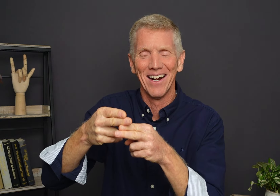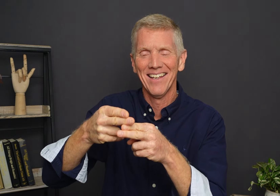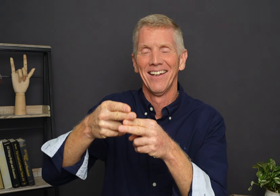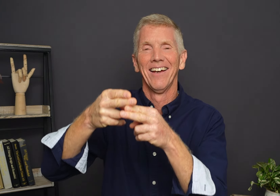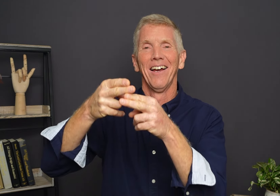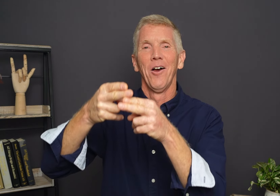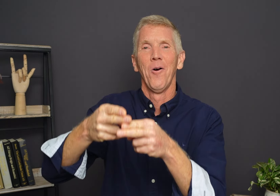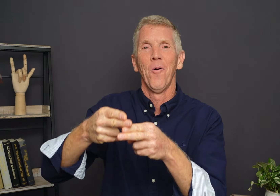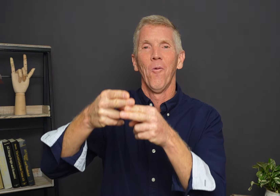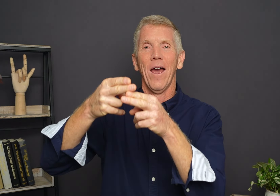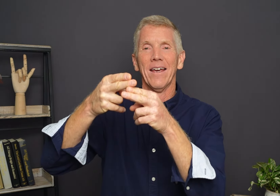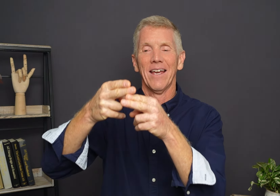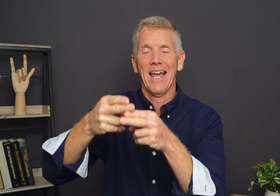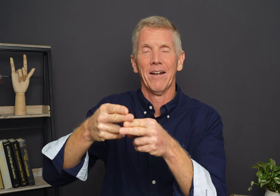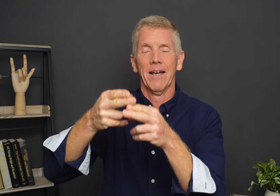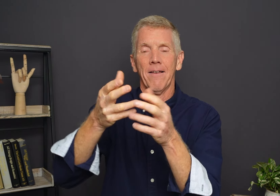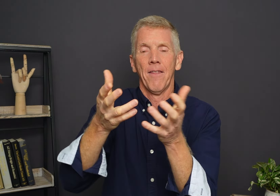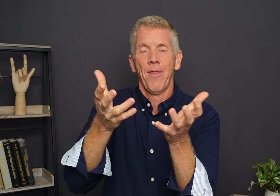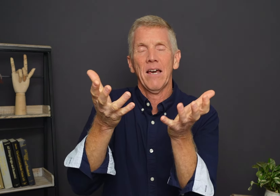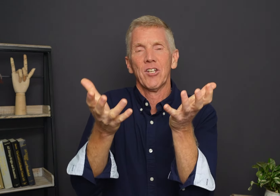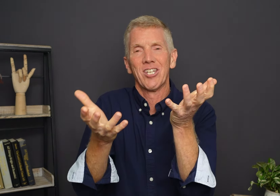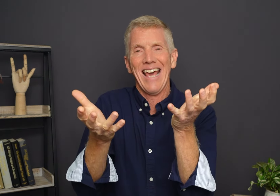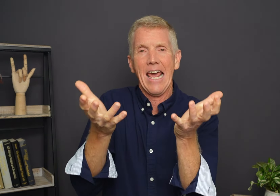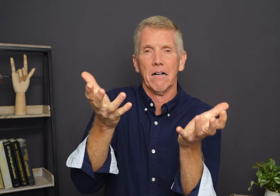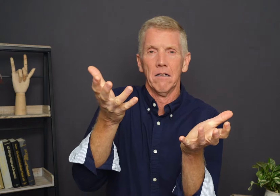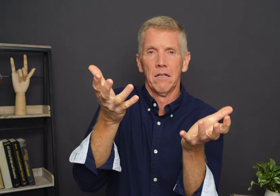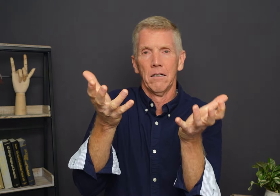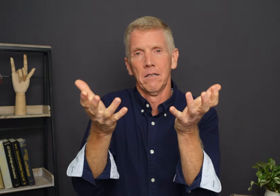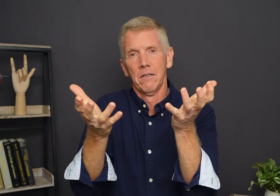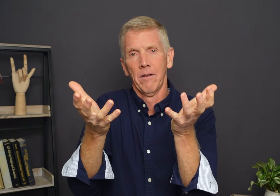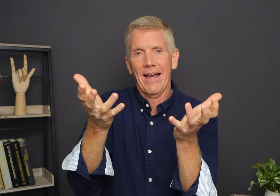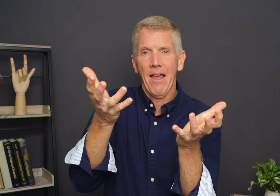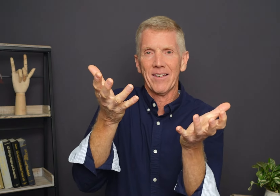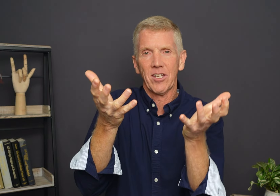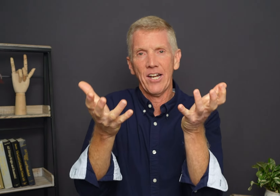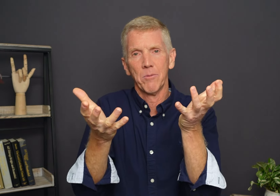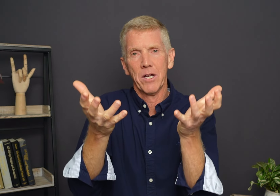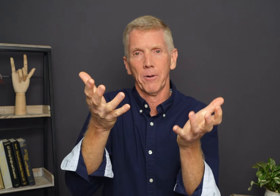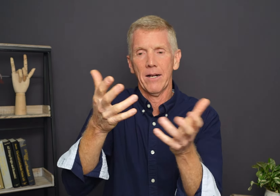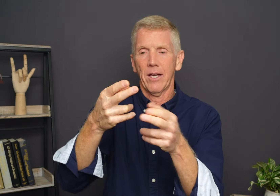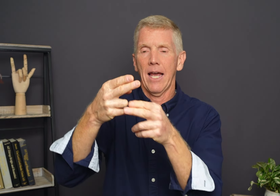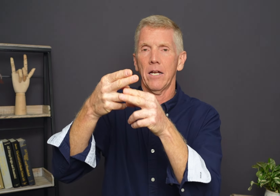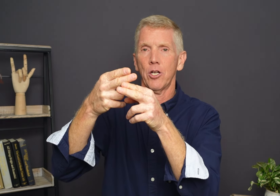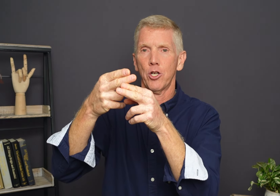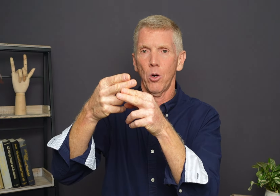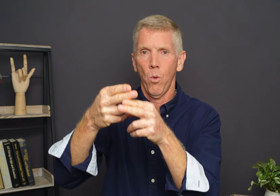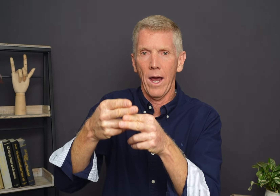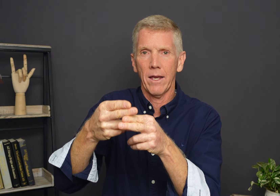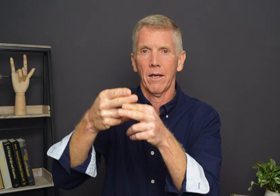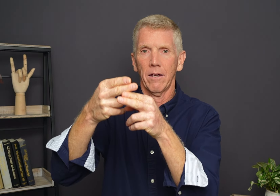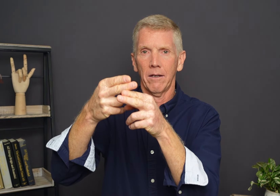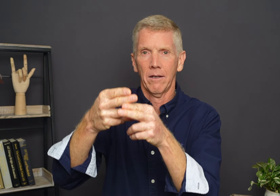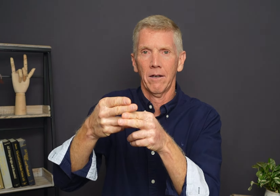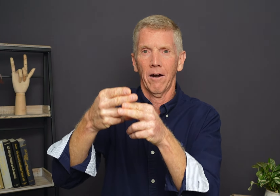somebody. Weigh. And think of a scale. That's how that sign should be created, okay? To weigh. All